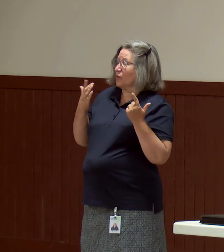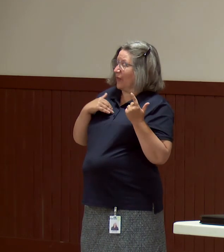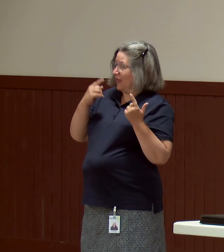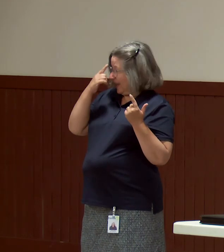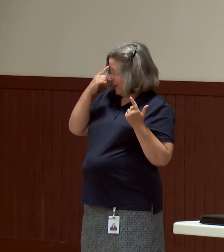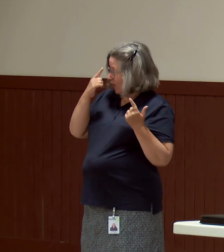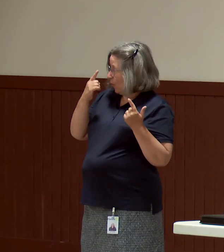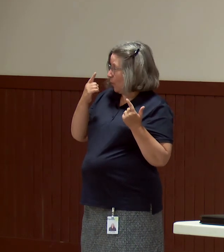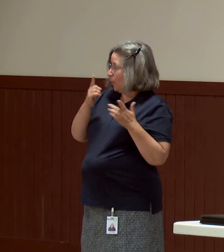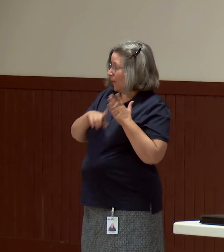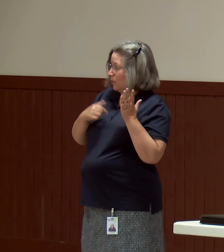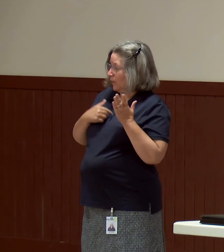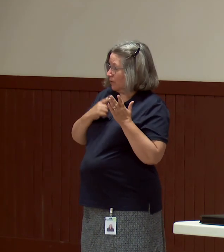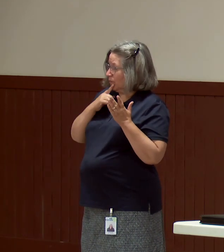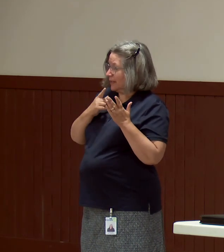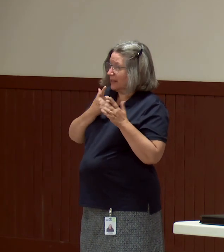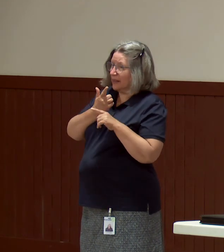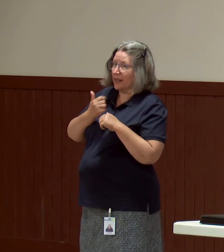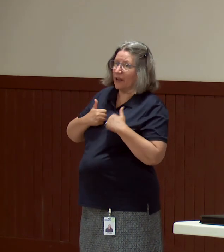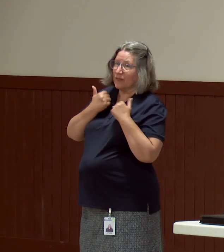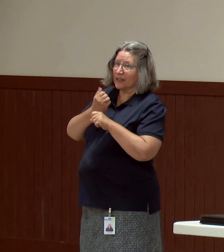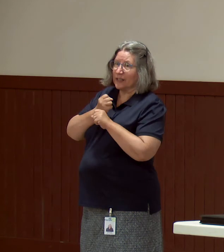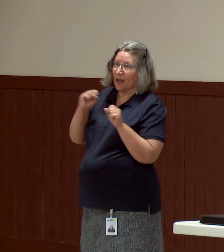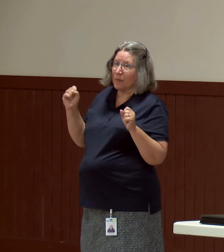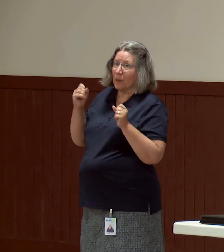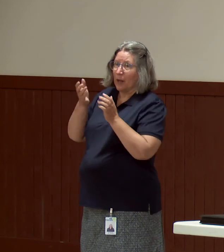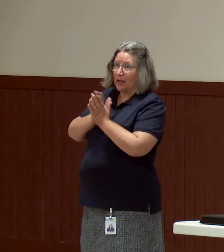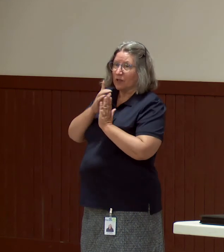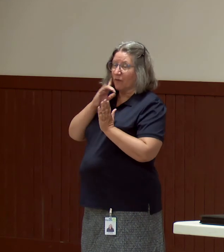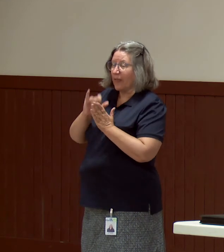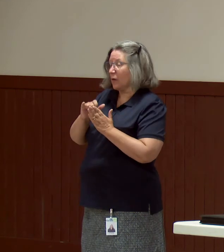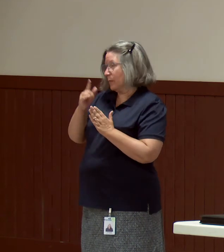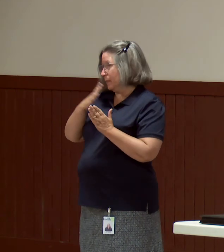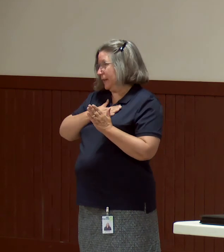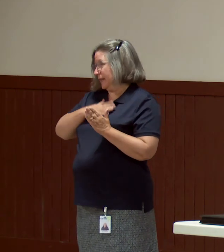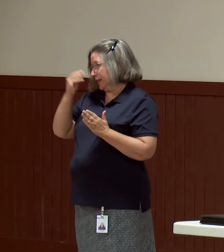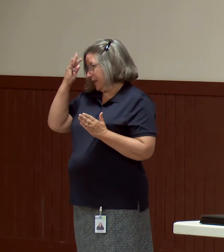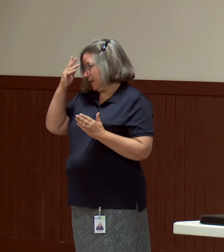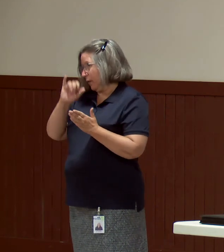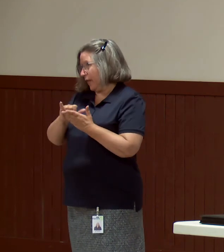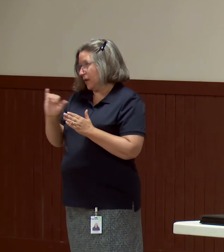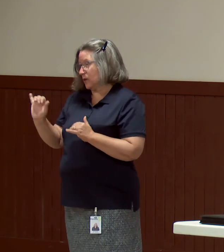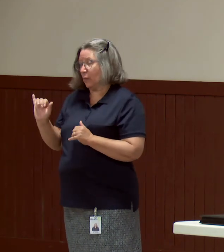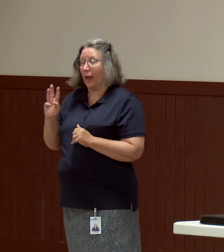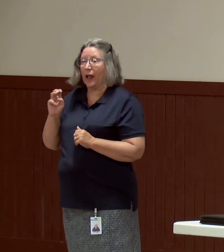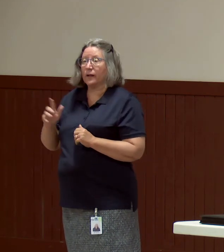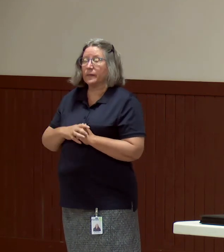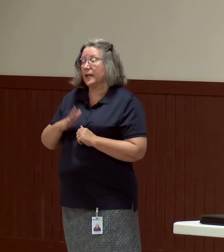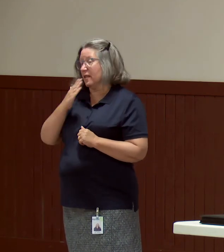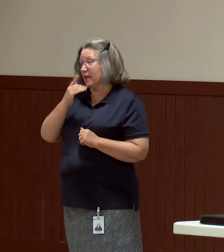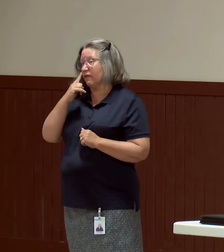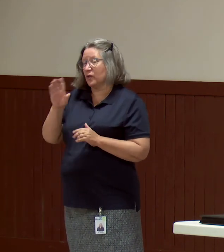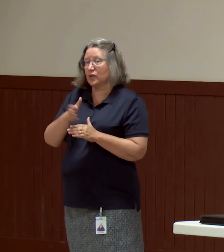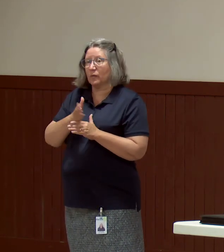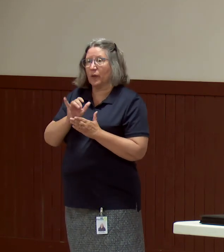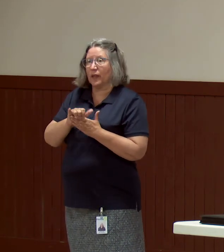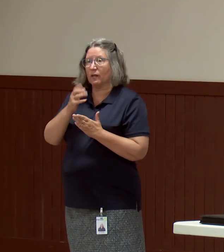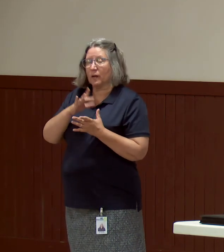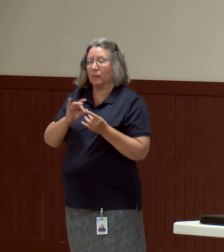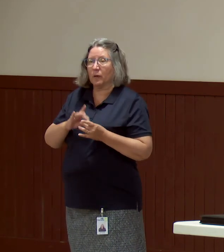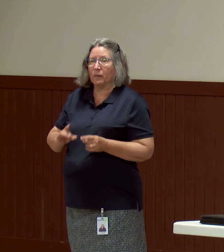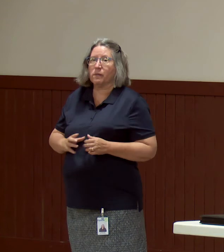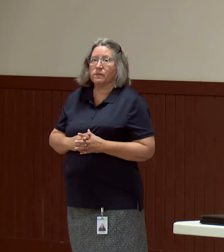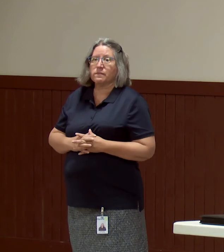are taking, and also the health aspect of that. So please consider that. Thank you for sharing that. Thank you for those comments.